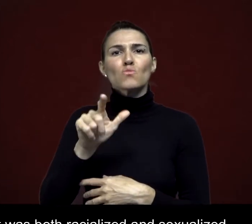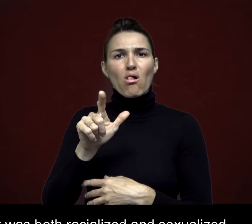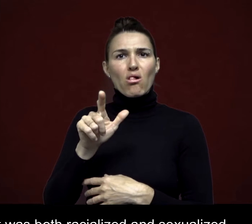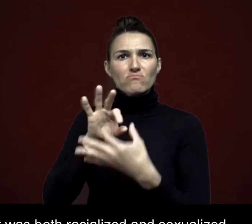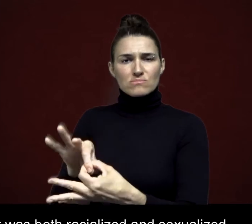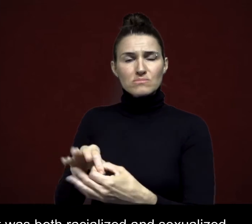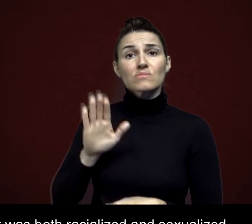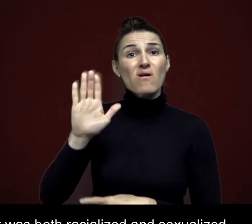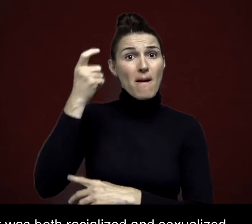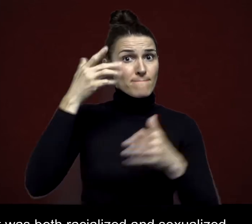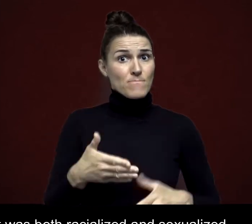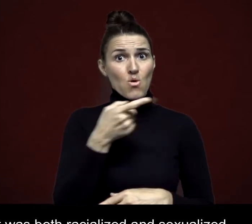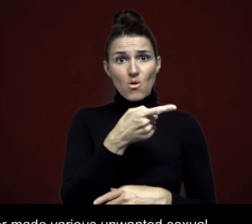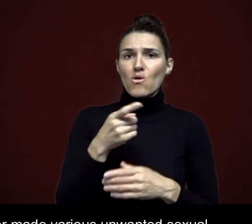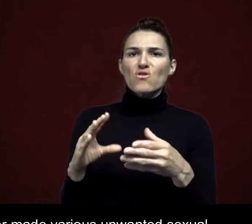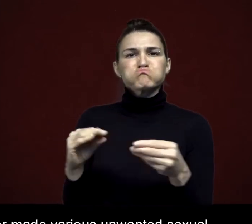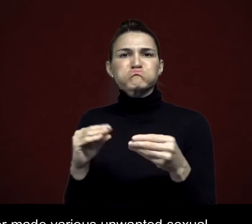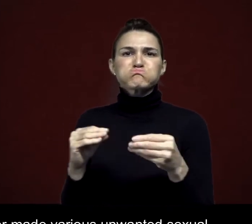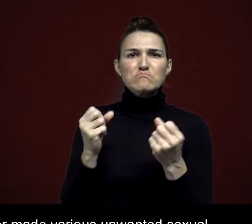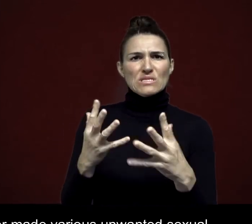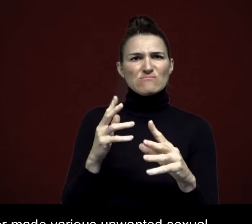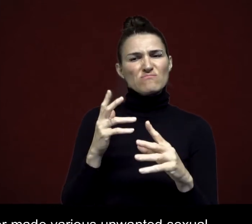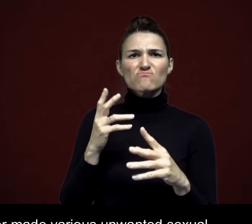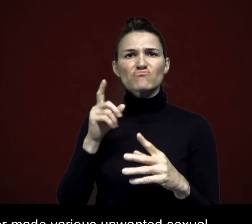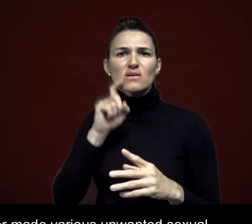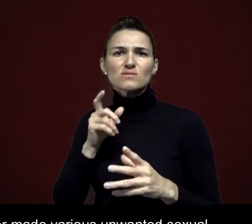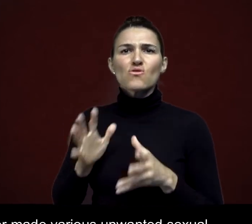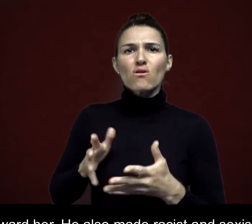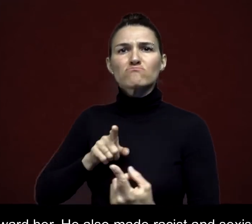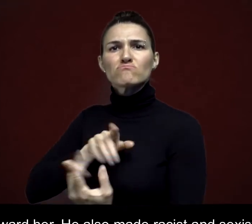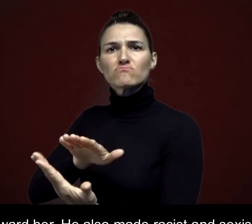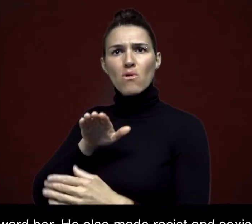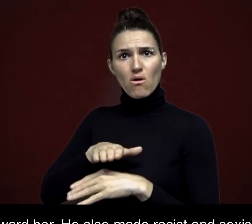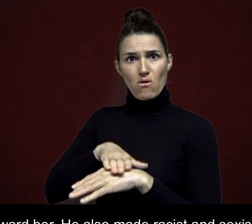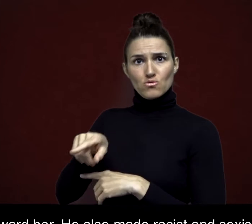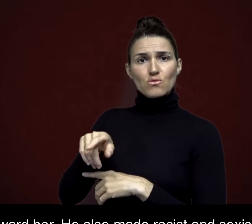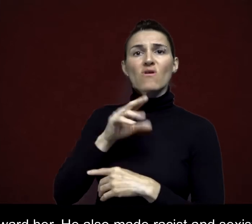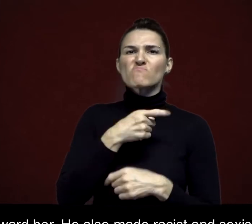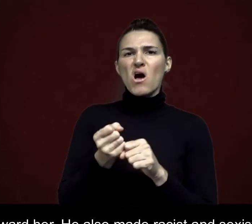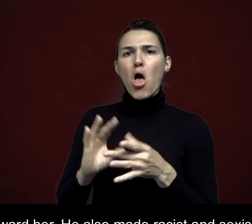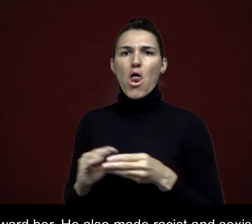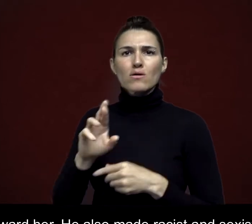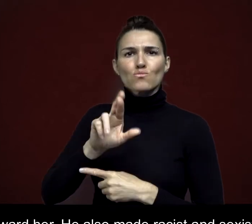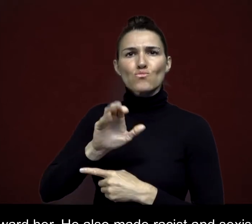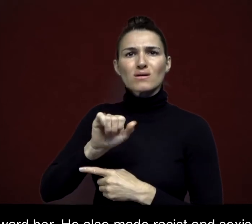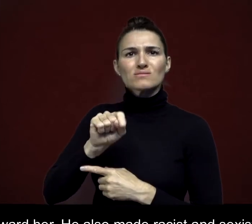and sexualized. Her employer made various unwanted sexual advances toward her. He also made racist and sexist